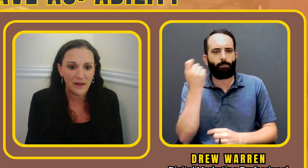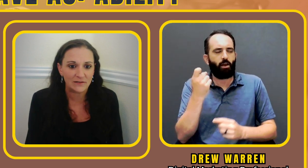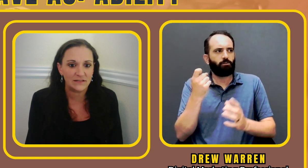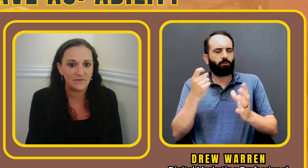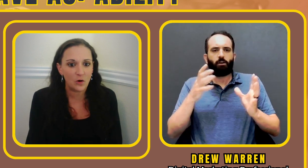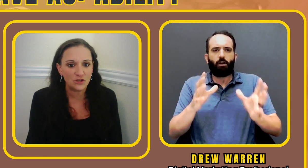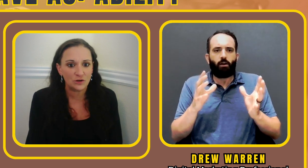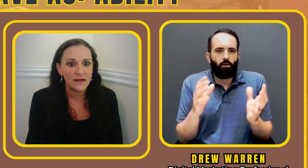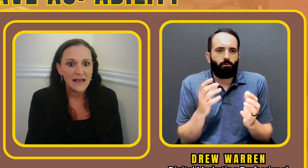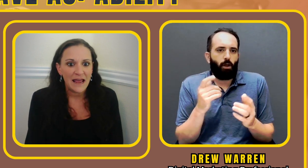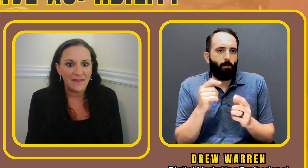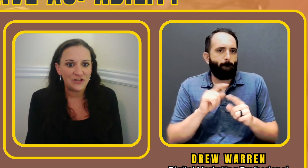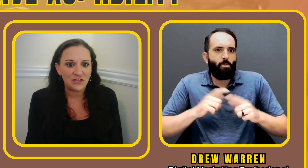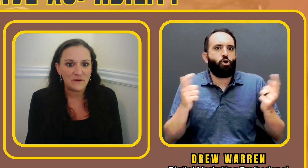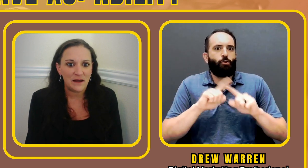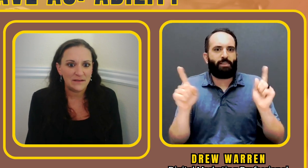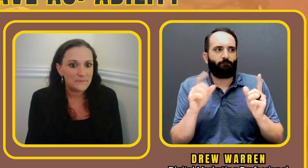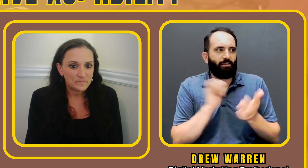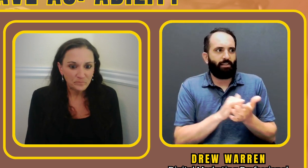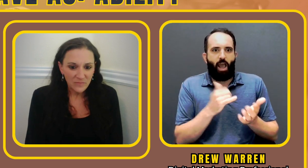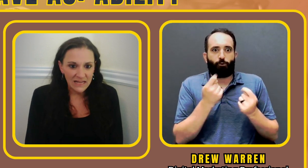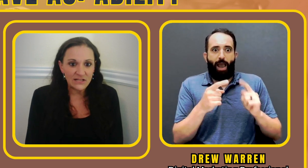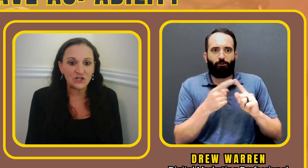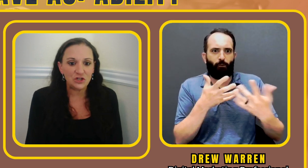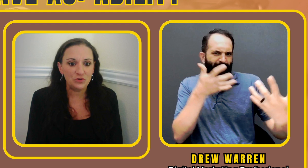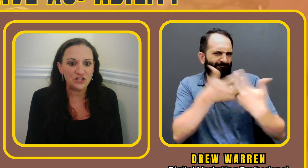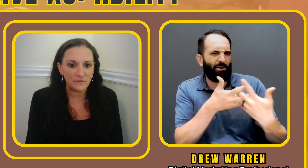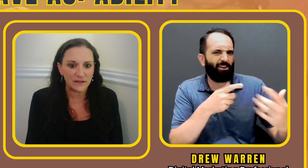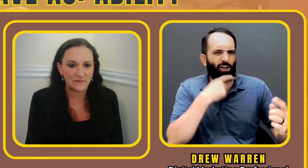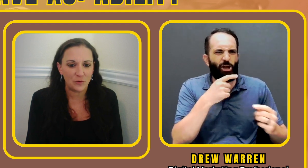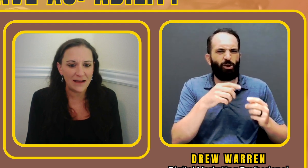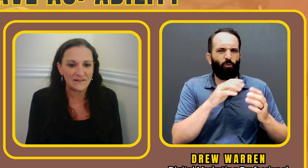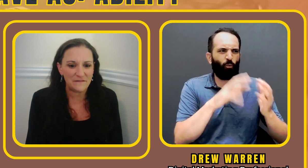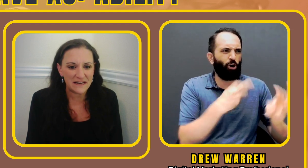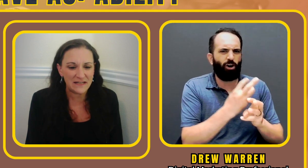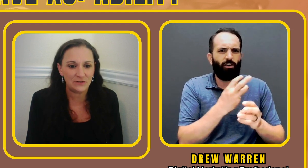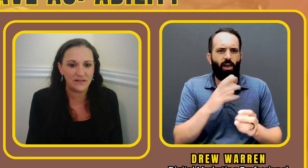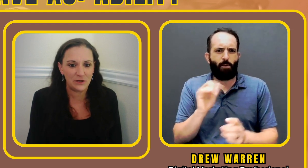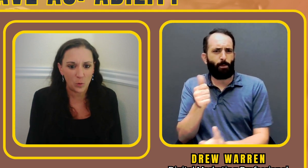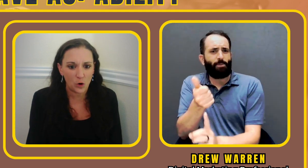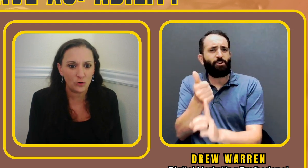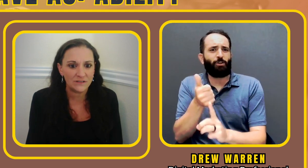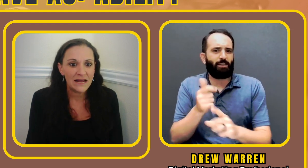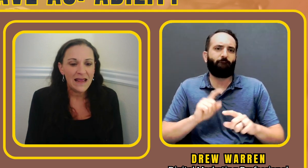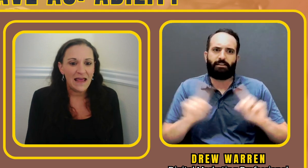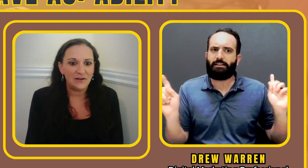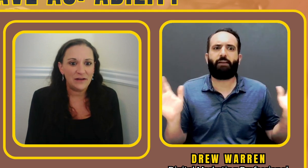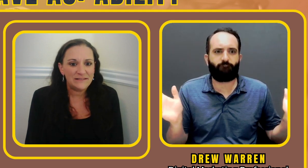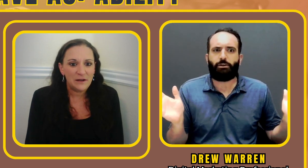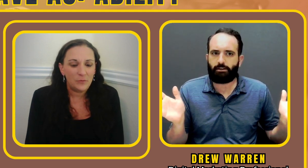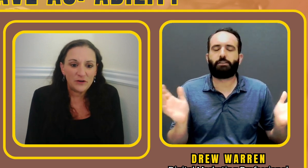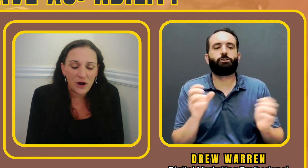huge impact on deaf culture. And that's just because it's such a huge difference of trying to fit into a hearing world